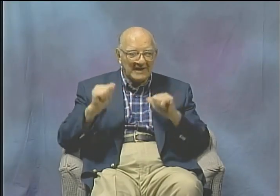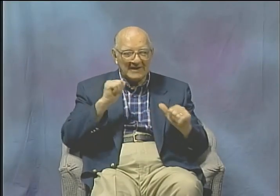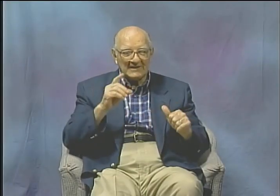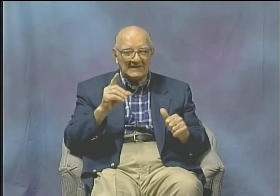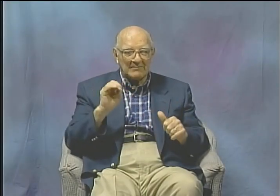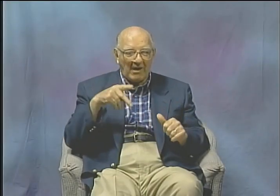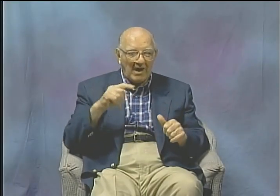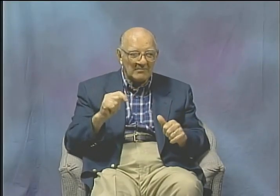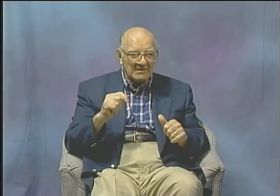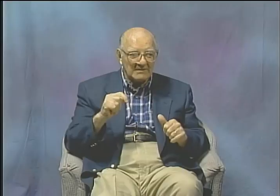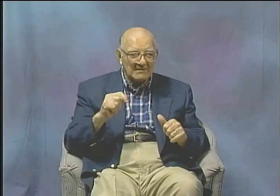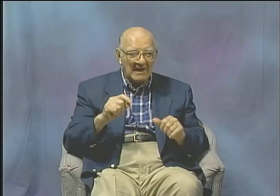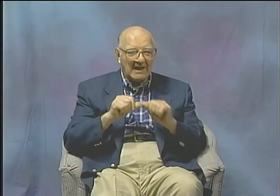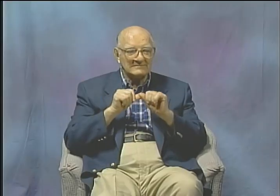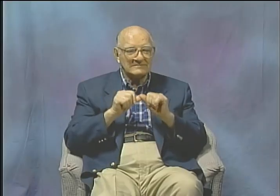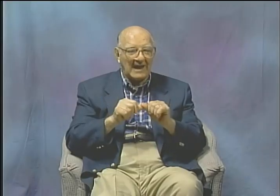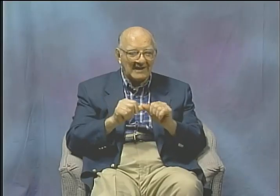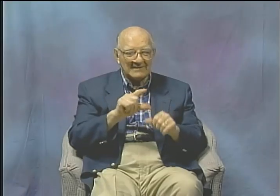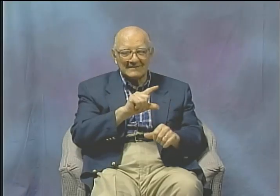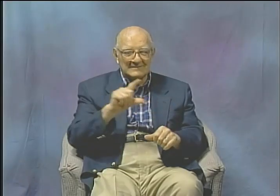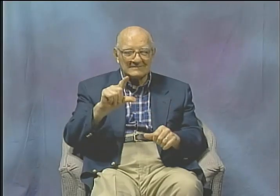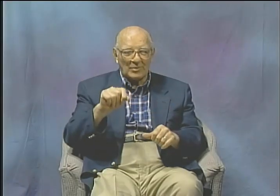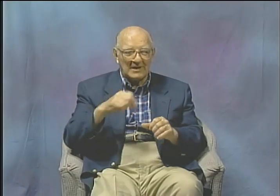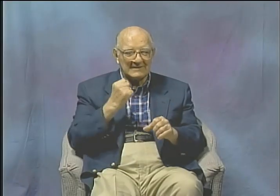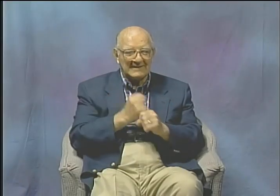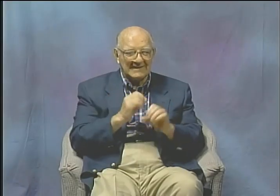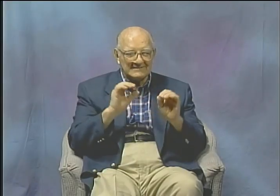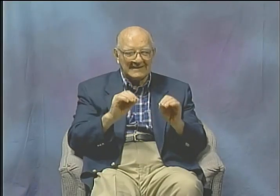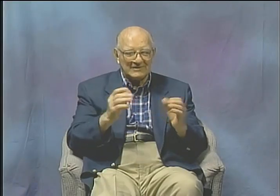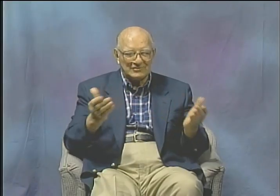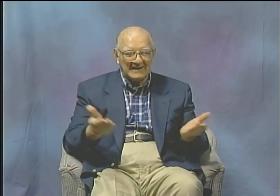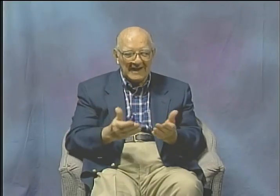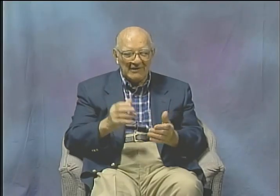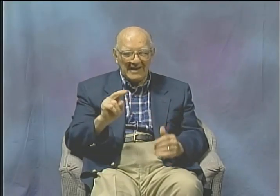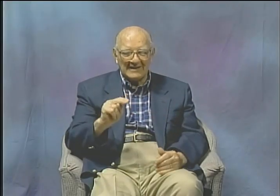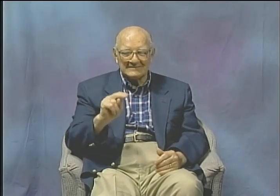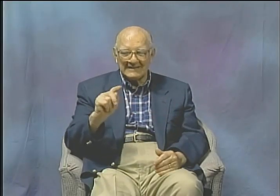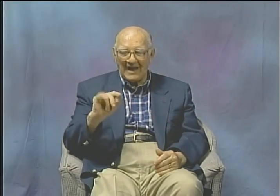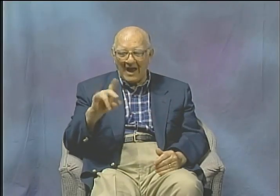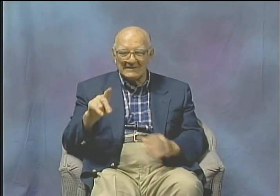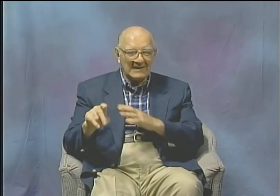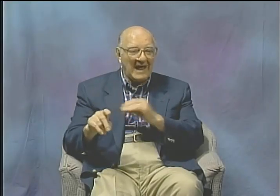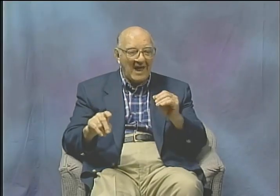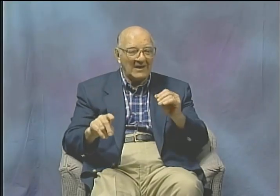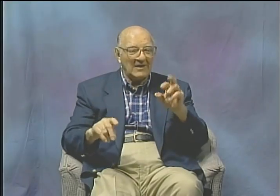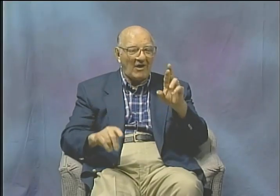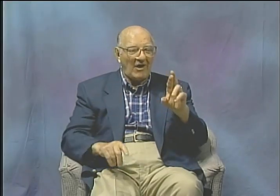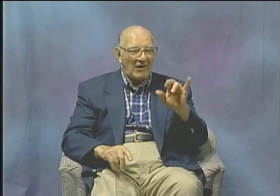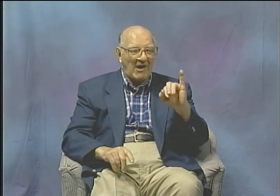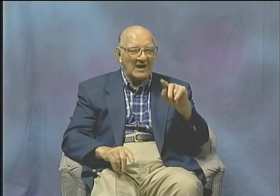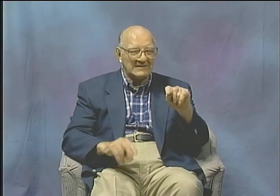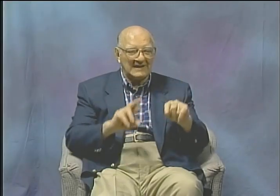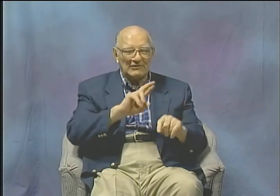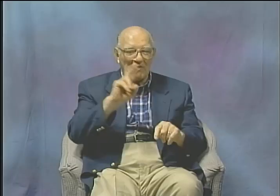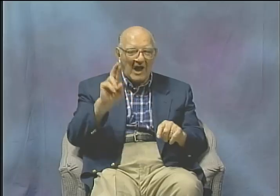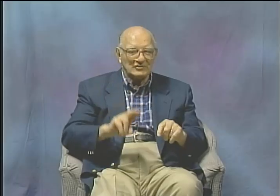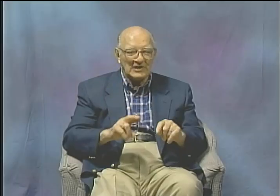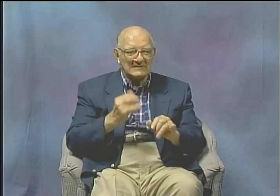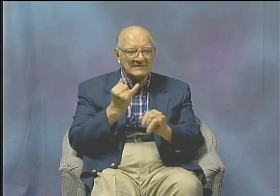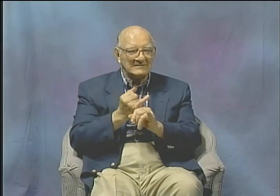theater department, and stayed 20 years teaching at NTID and RIT, First